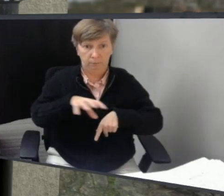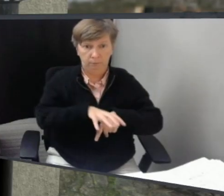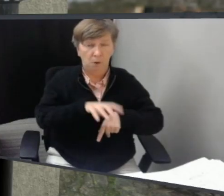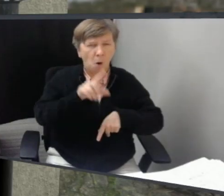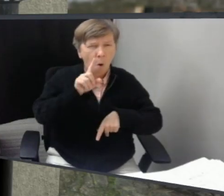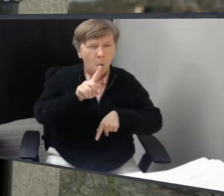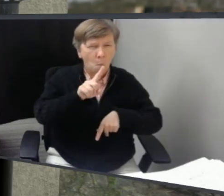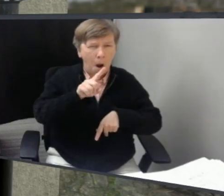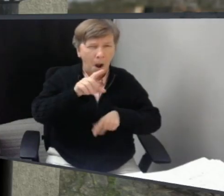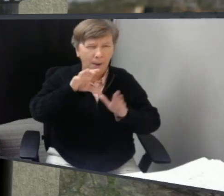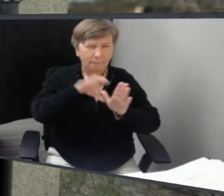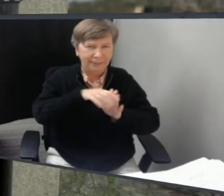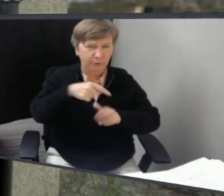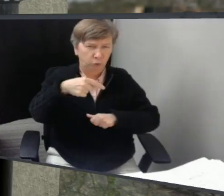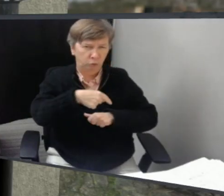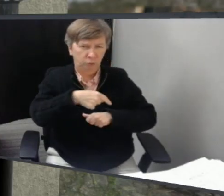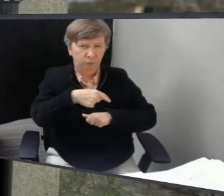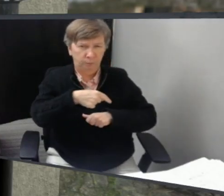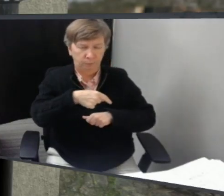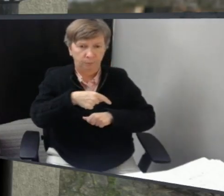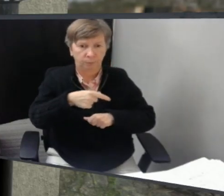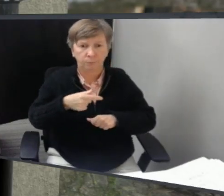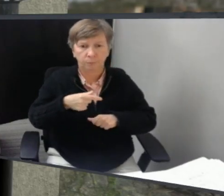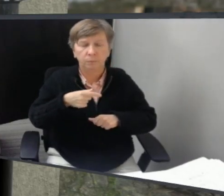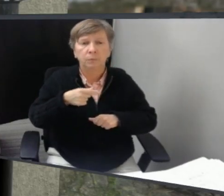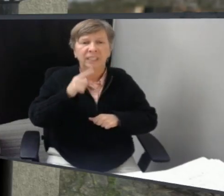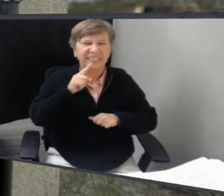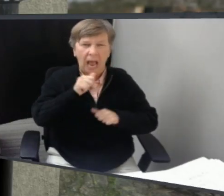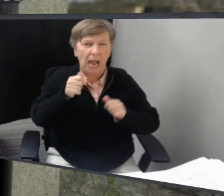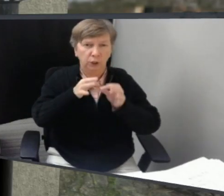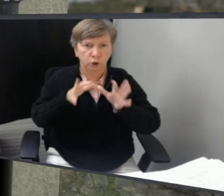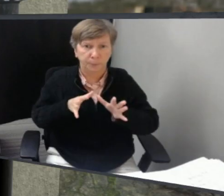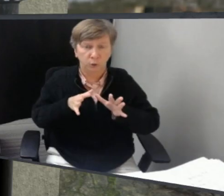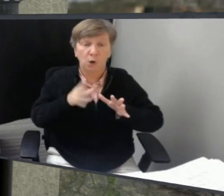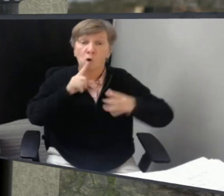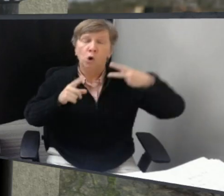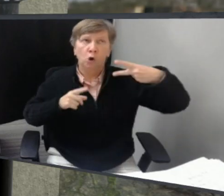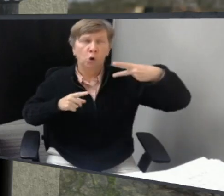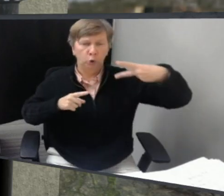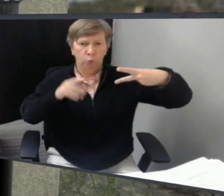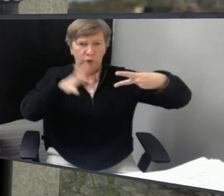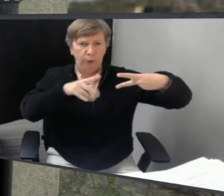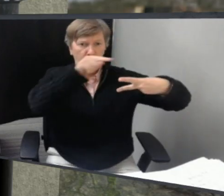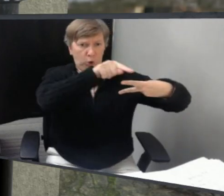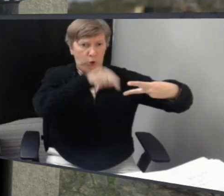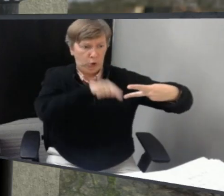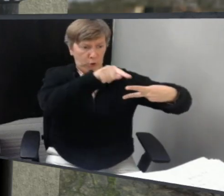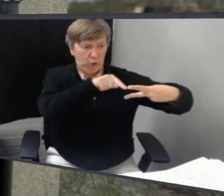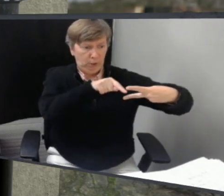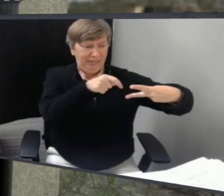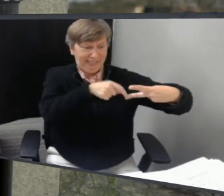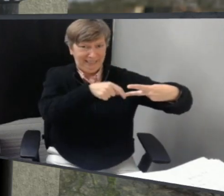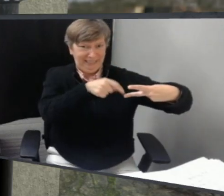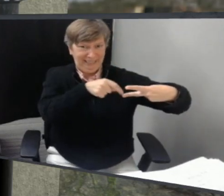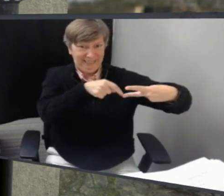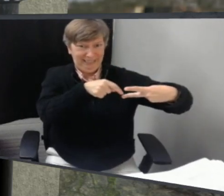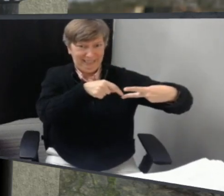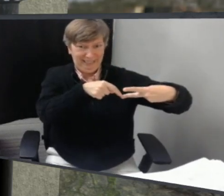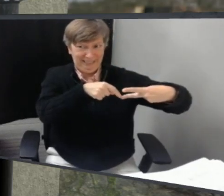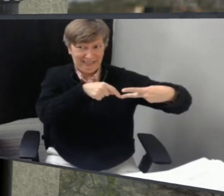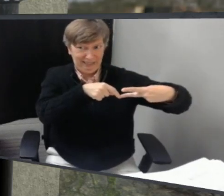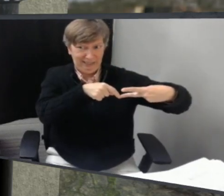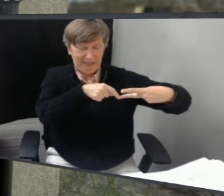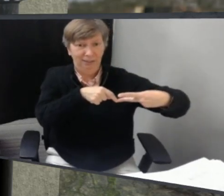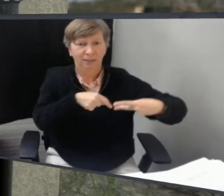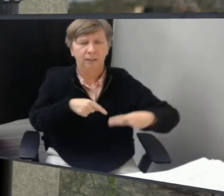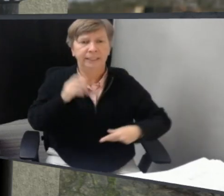The picture you see on this current slide. So on that screen, you see four people in the